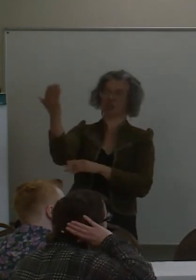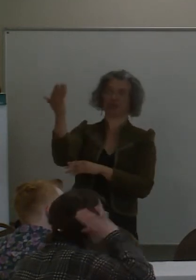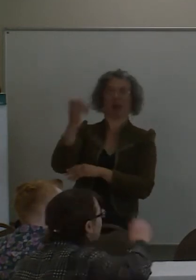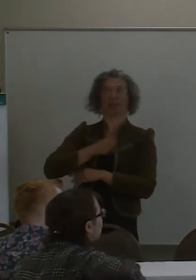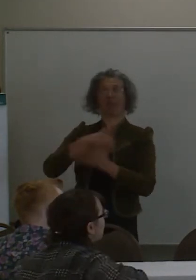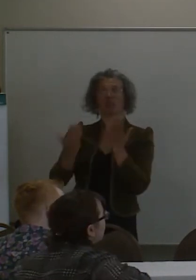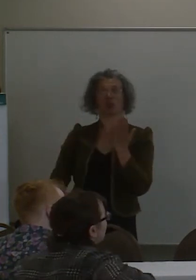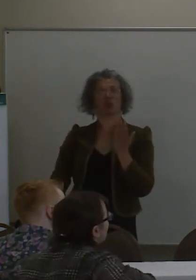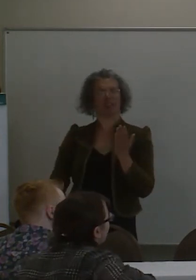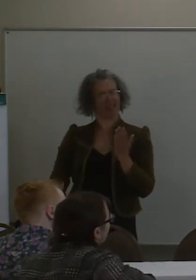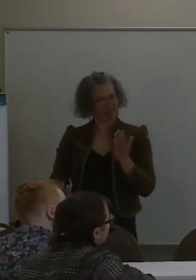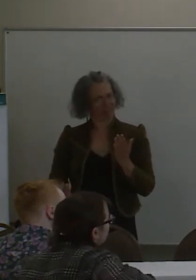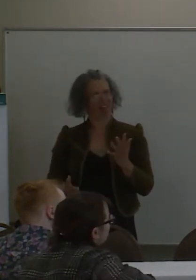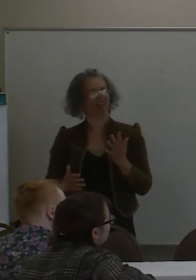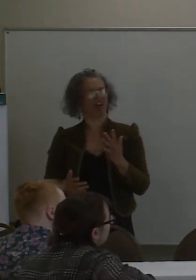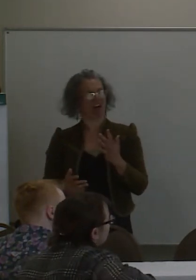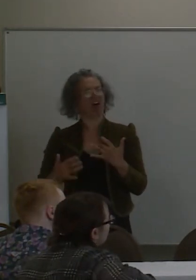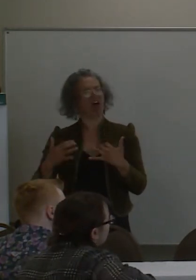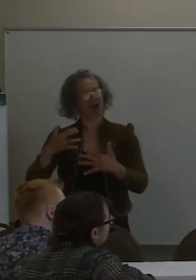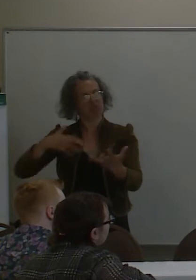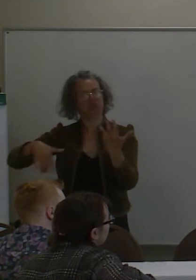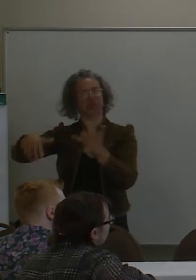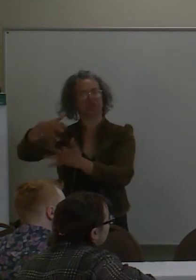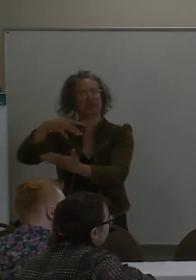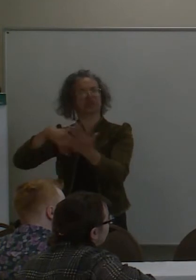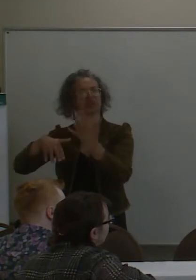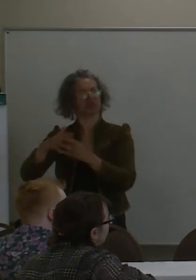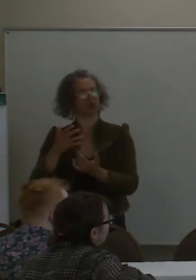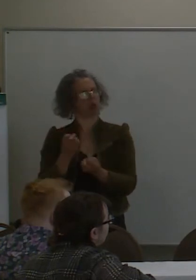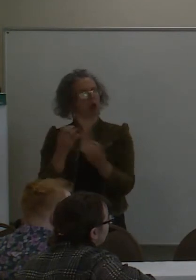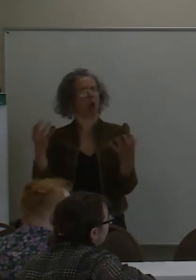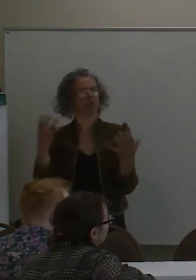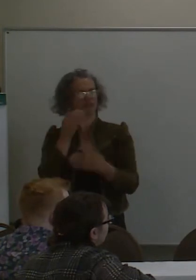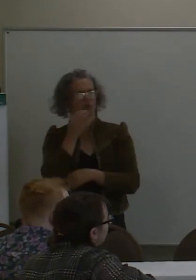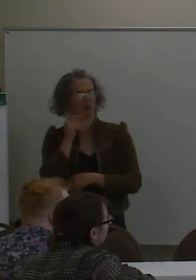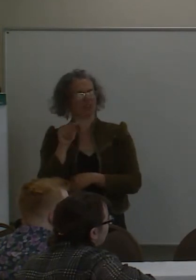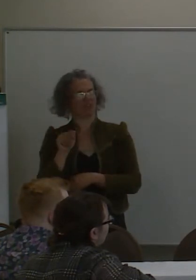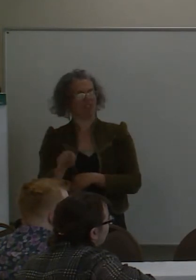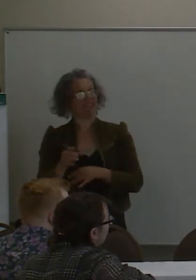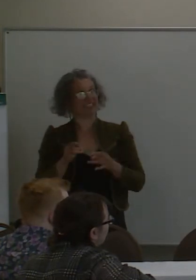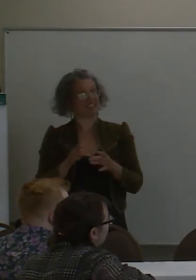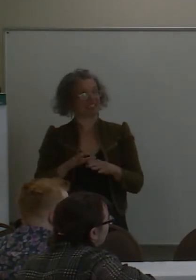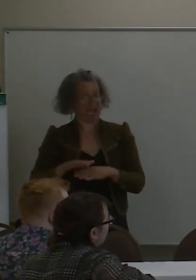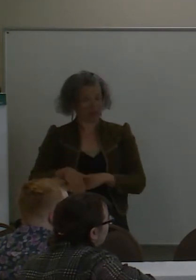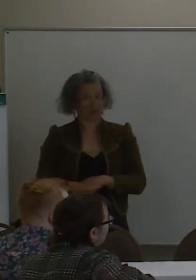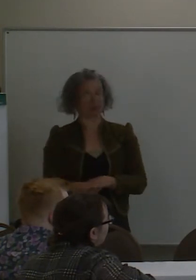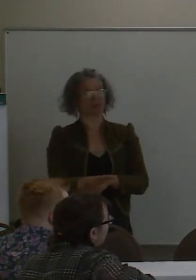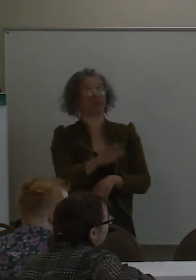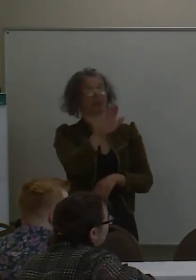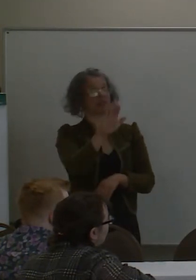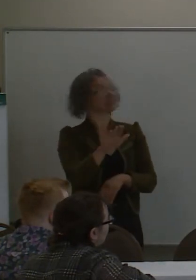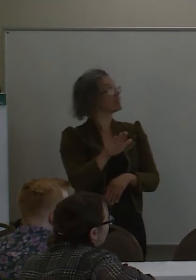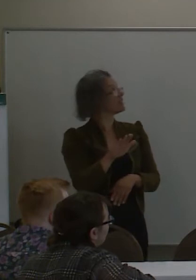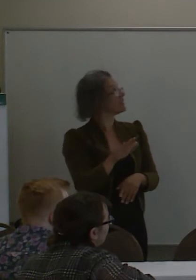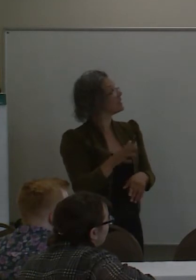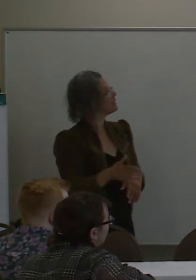themselves, and we got a lot of use at the beginning. So